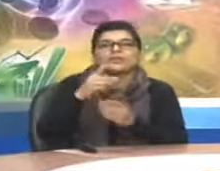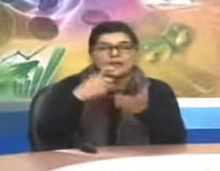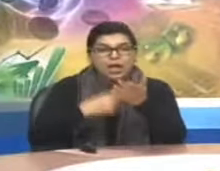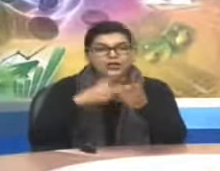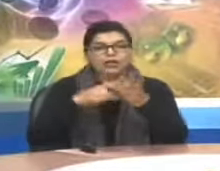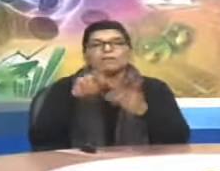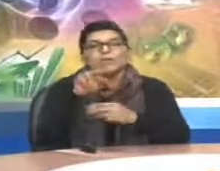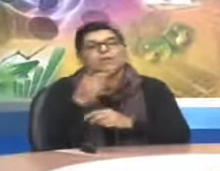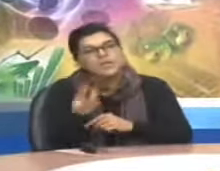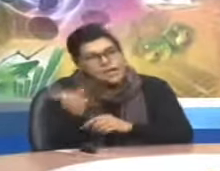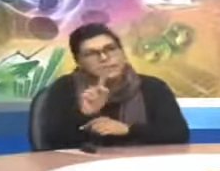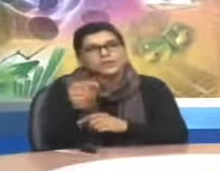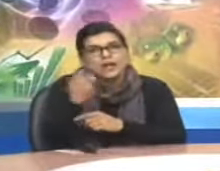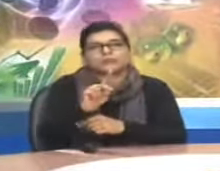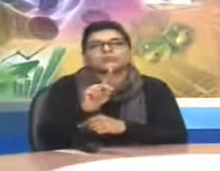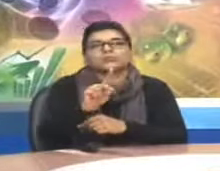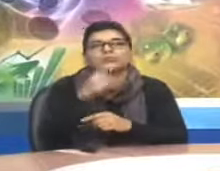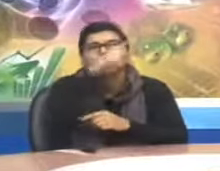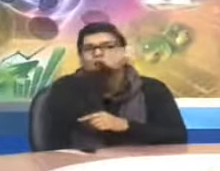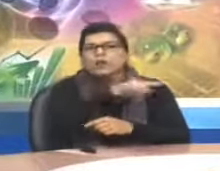Reduce means to use it again and again.